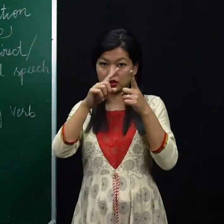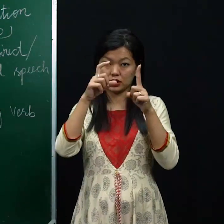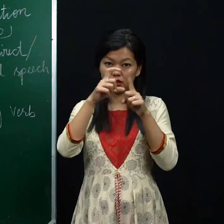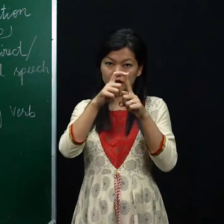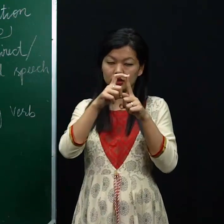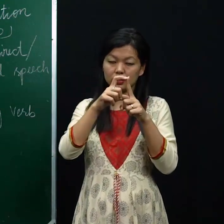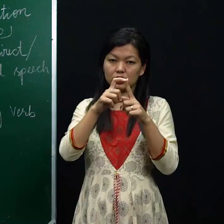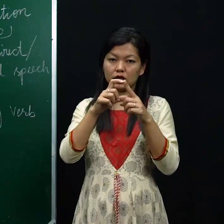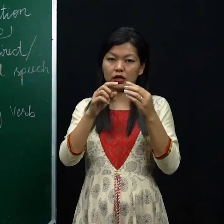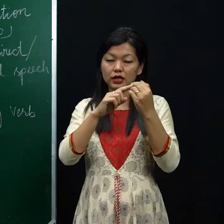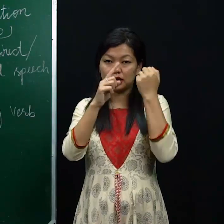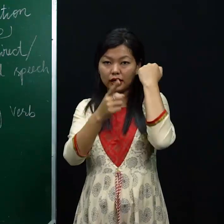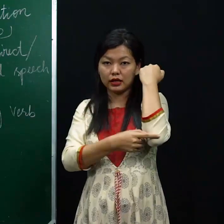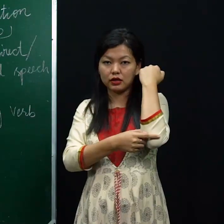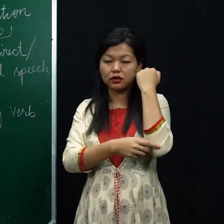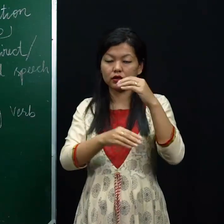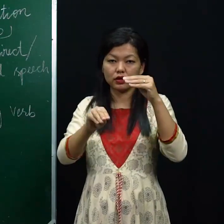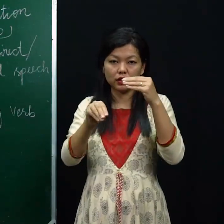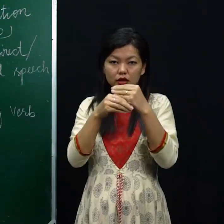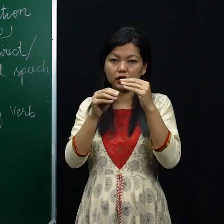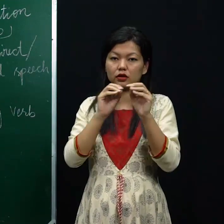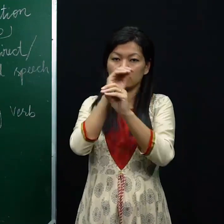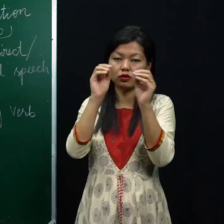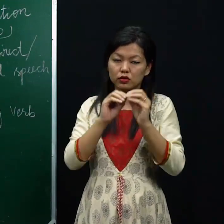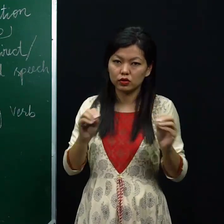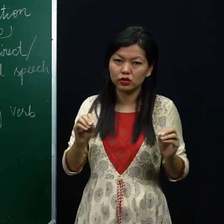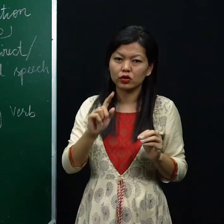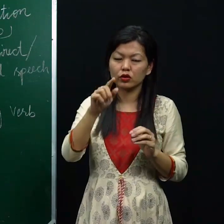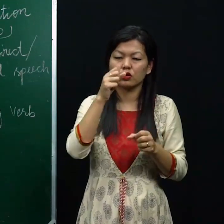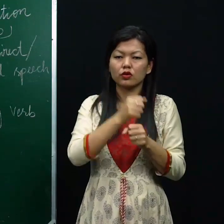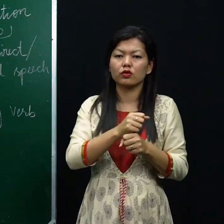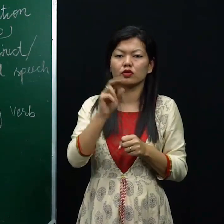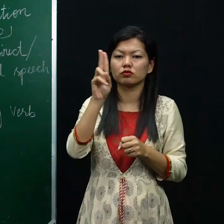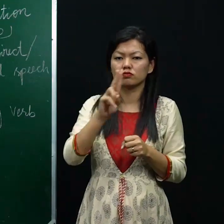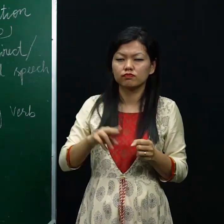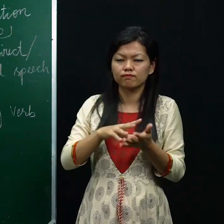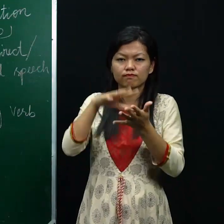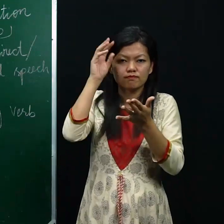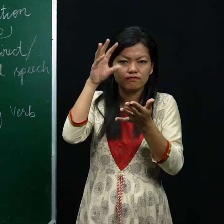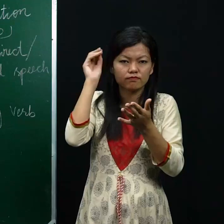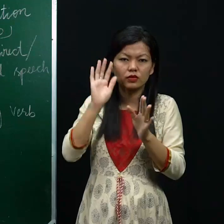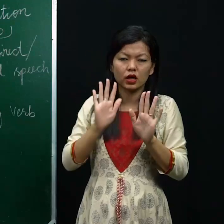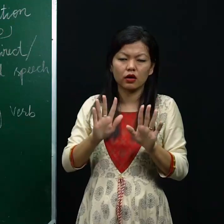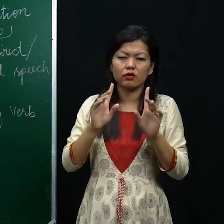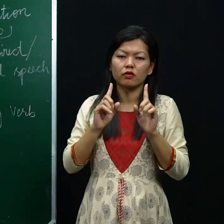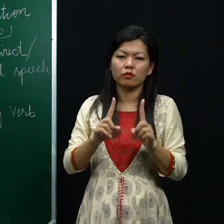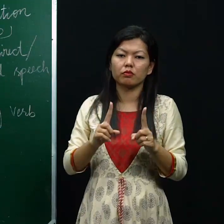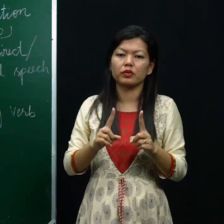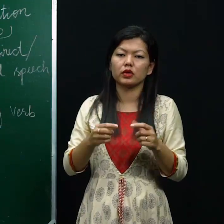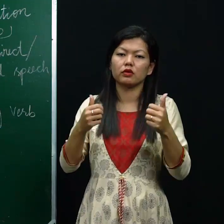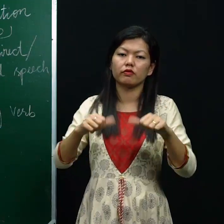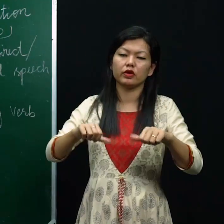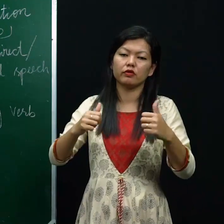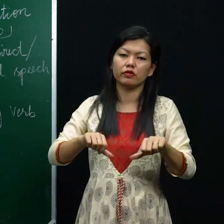grammar answers that you have been learning the whole year will become a useless thing for you, because teachers are not going to give you marks for that.